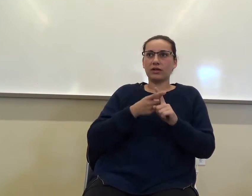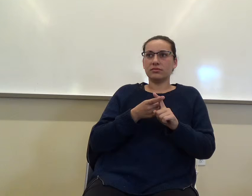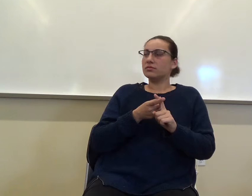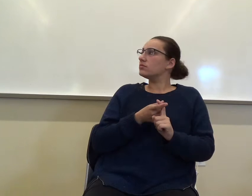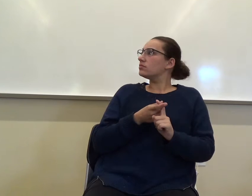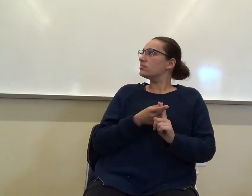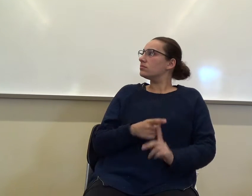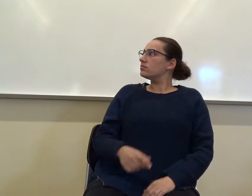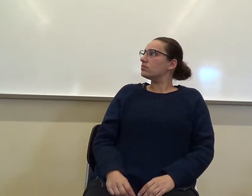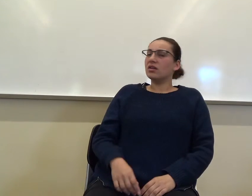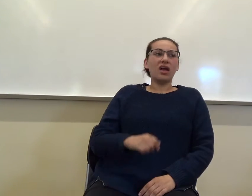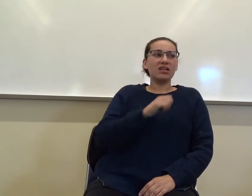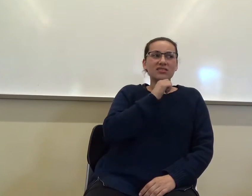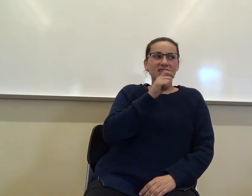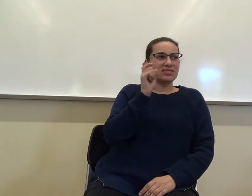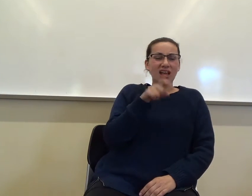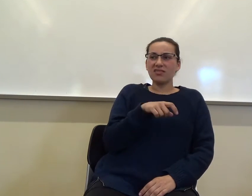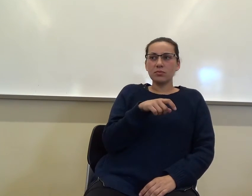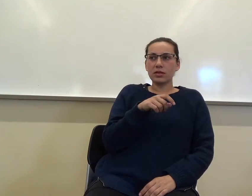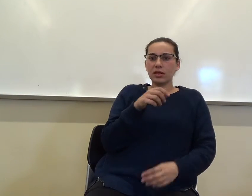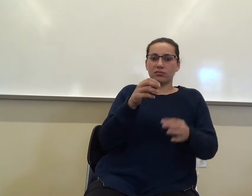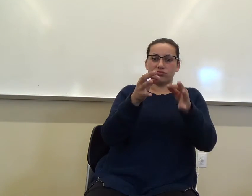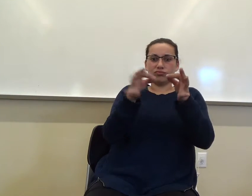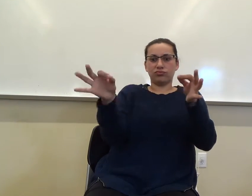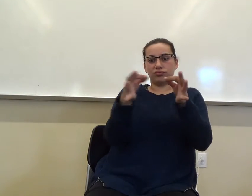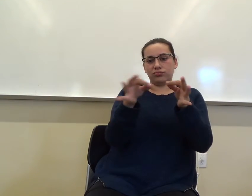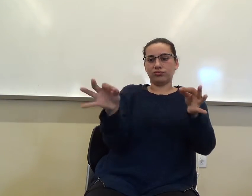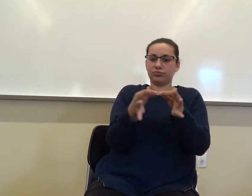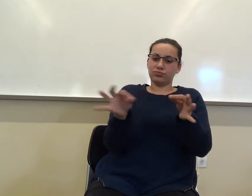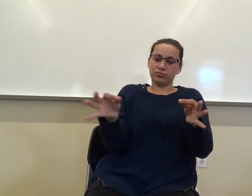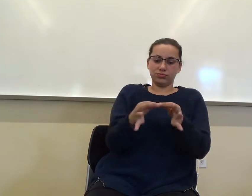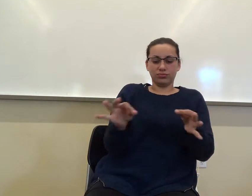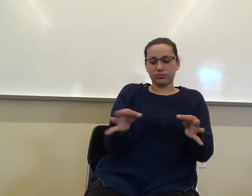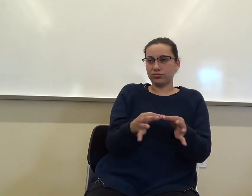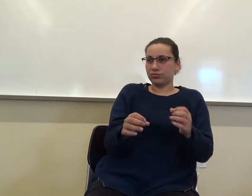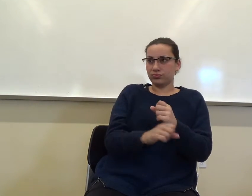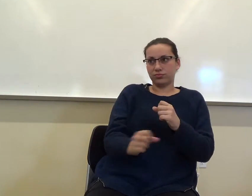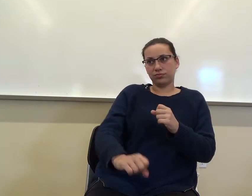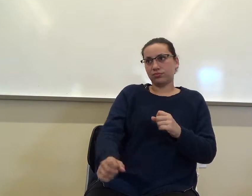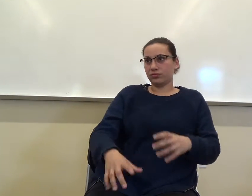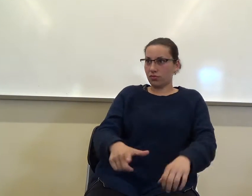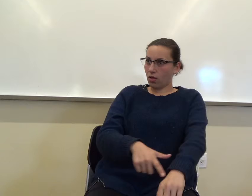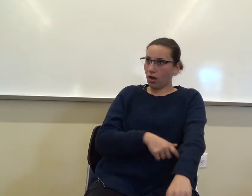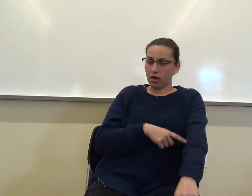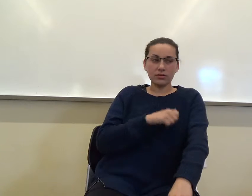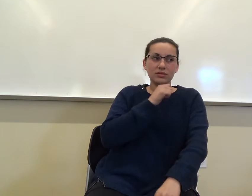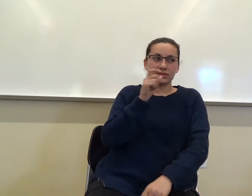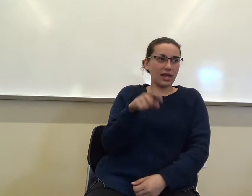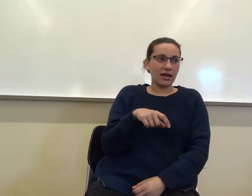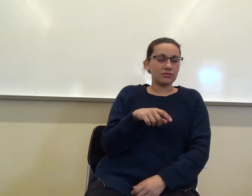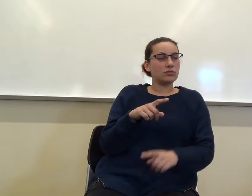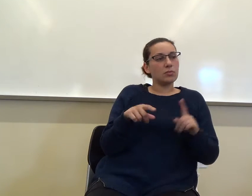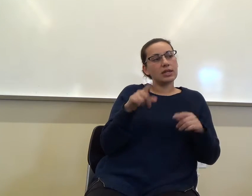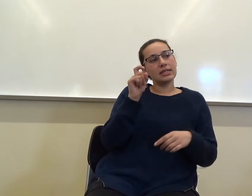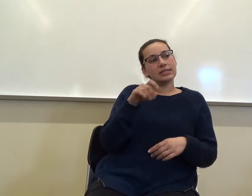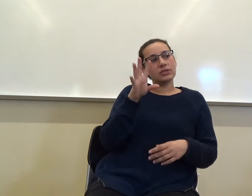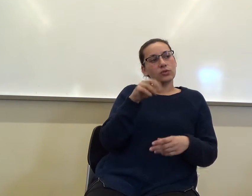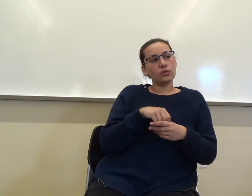have to be real long, but it does have to have everything in there. Okay, so we're going to keep working to get